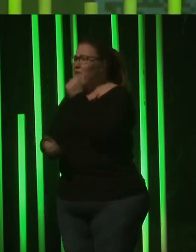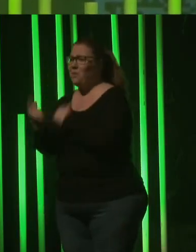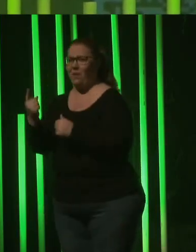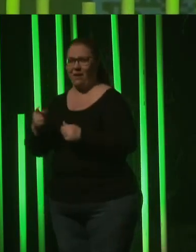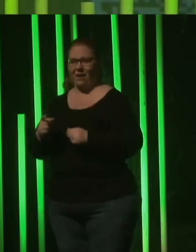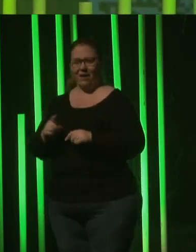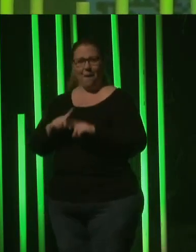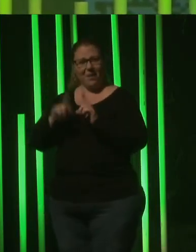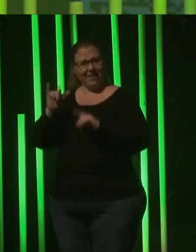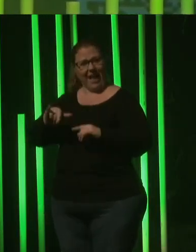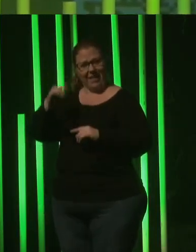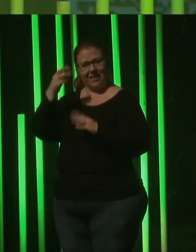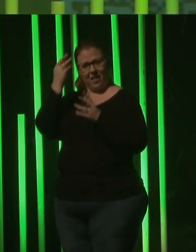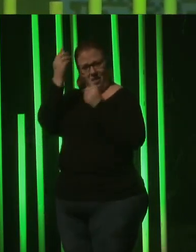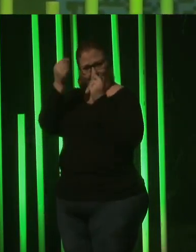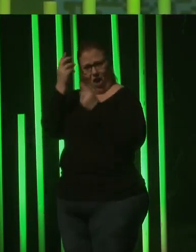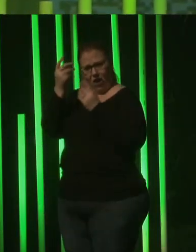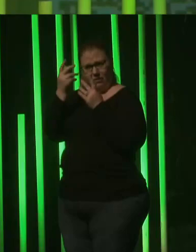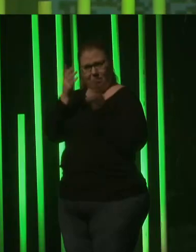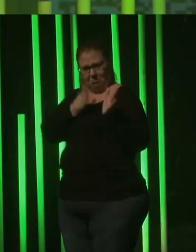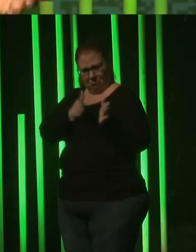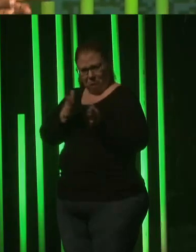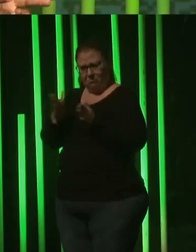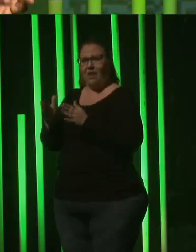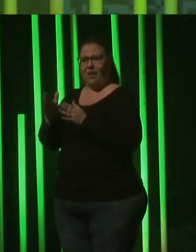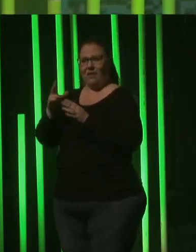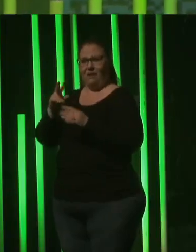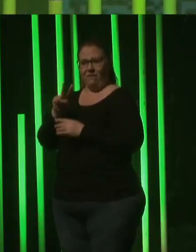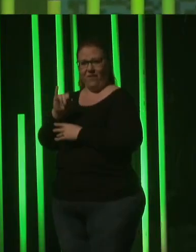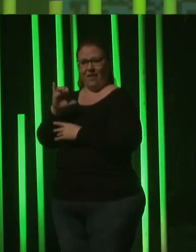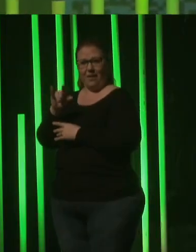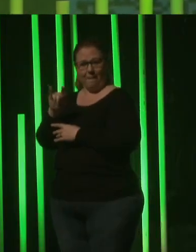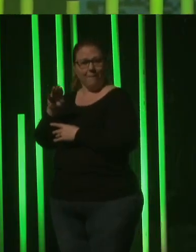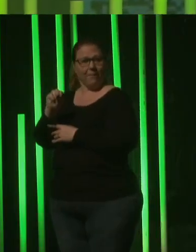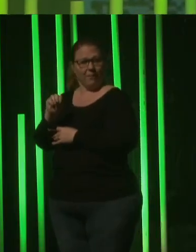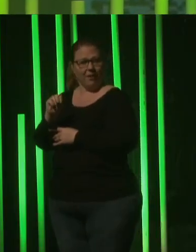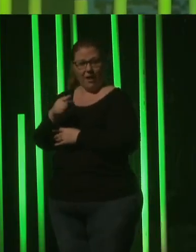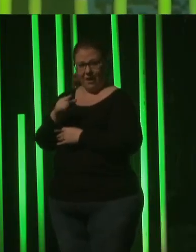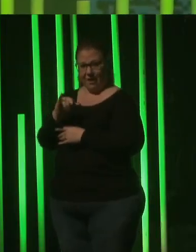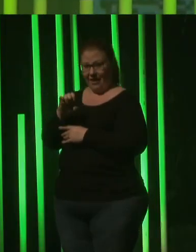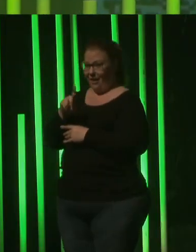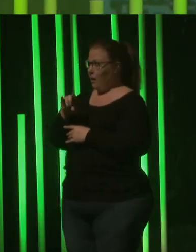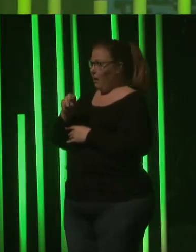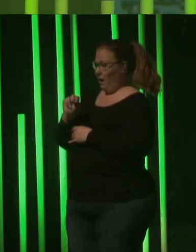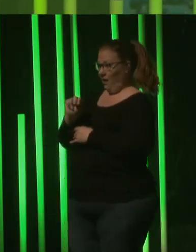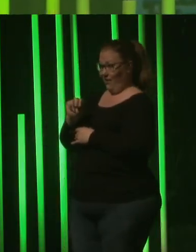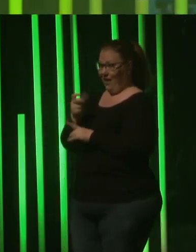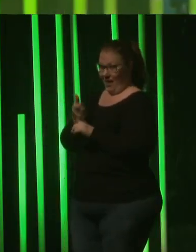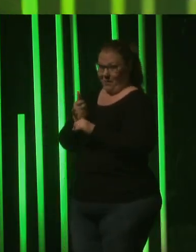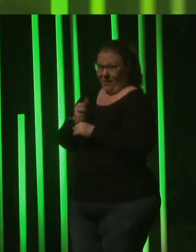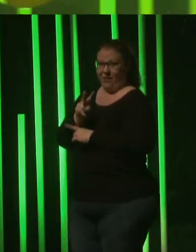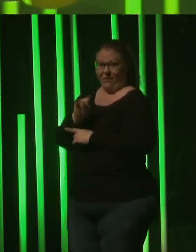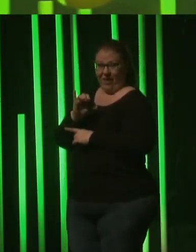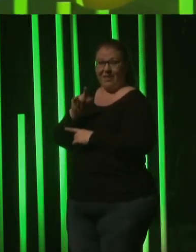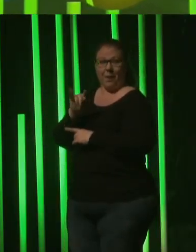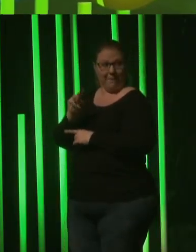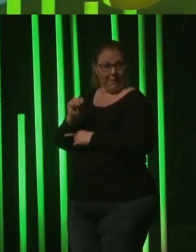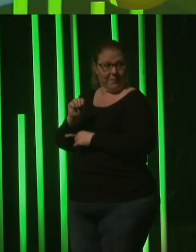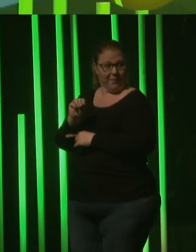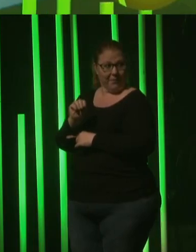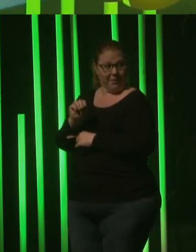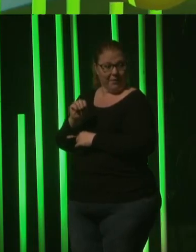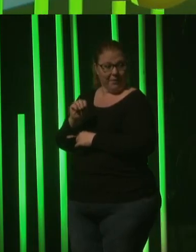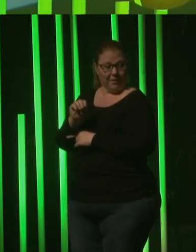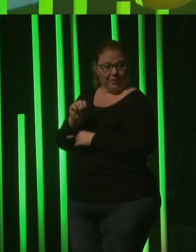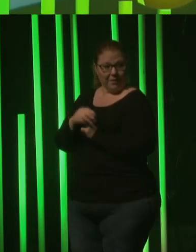the mindset of a victim. And Gideon is the classic victim. And then third, listen here. Listen, you got to hear this.